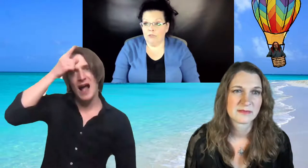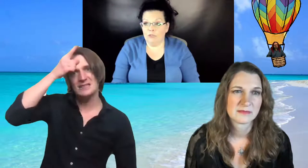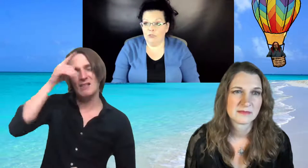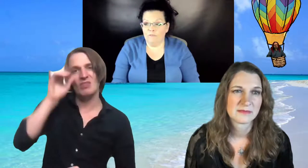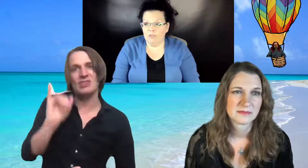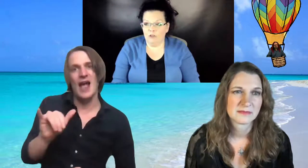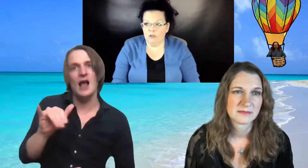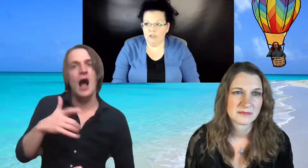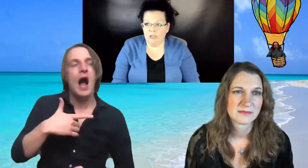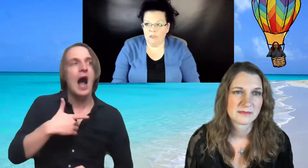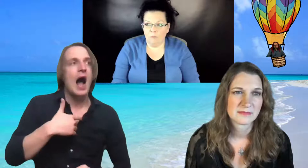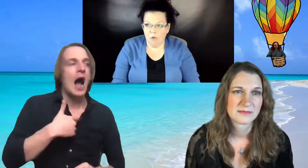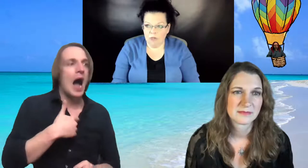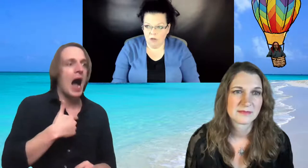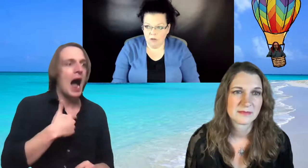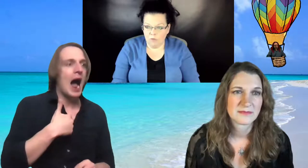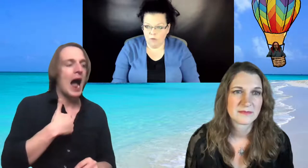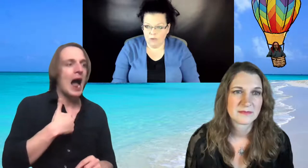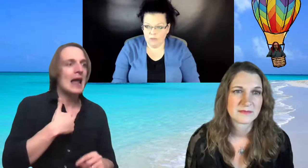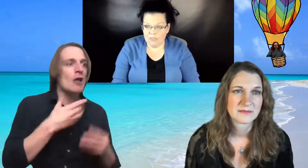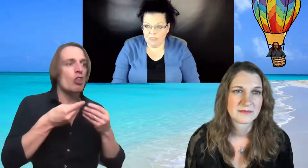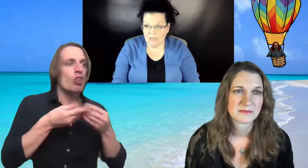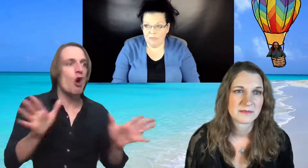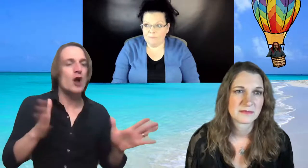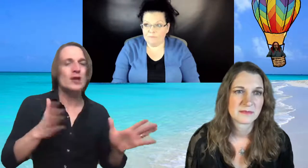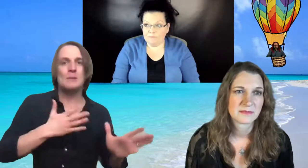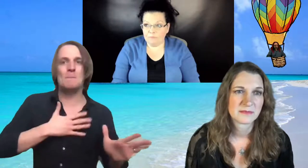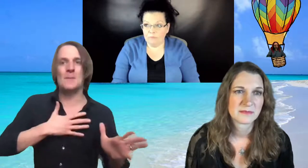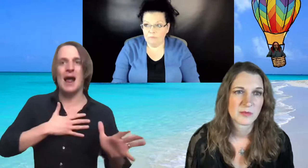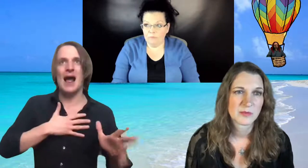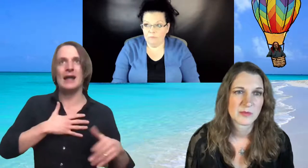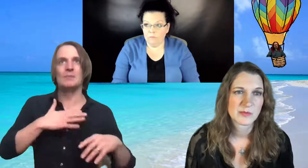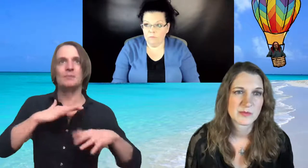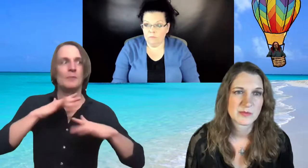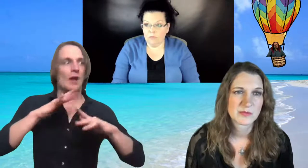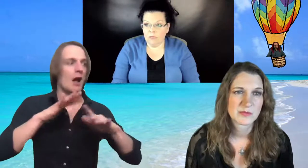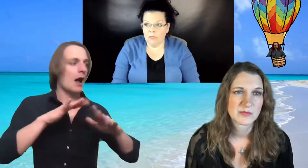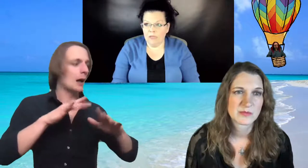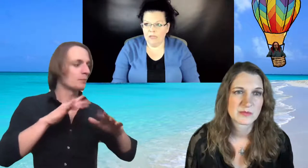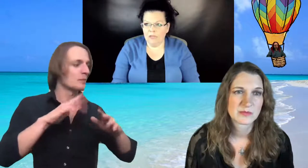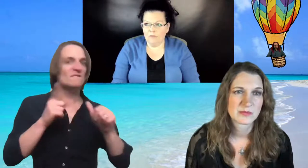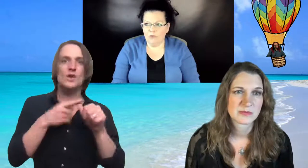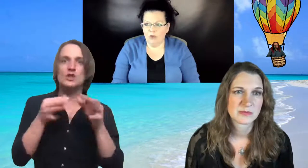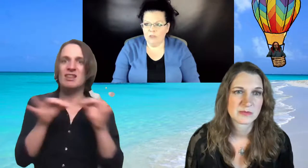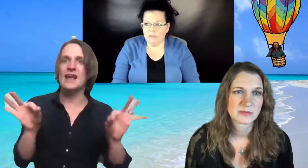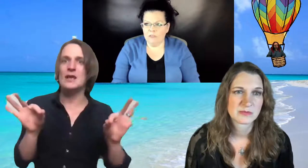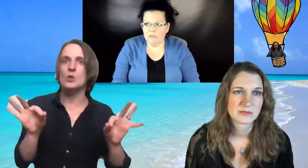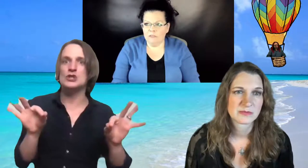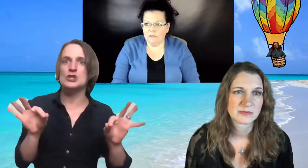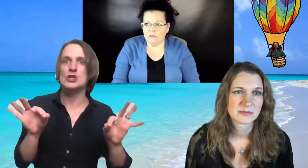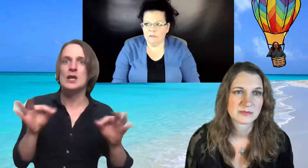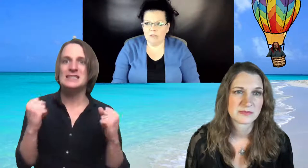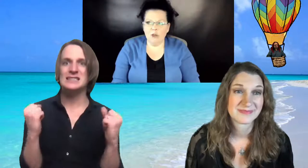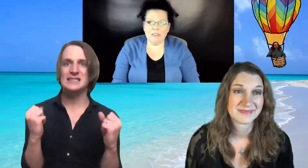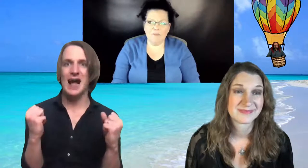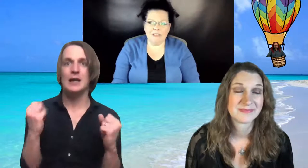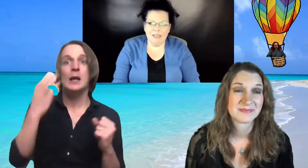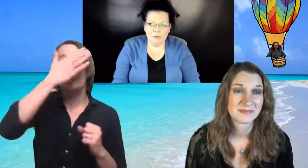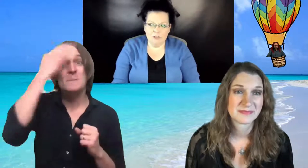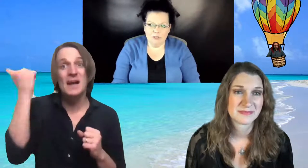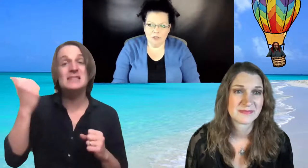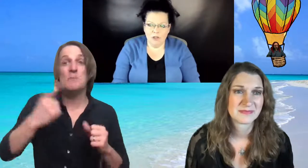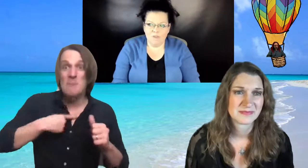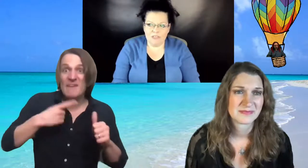I had to shift and understand the point of what I was seeing. And I kind of lost I lost